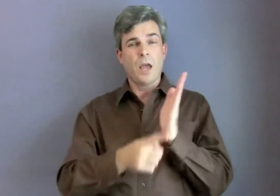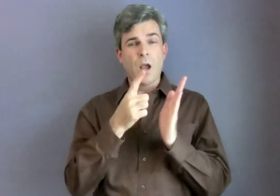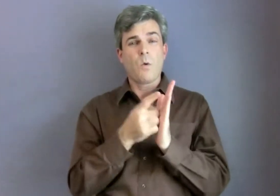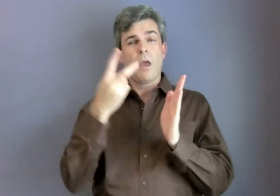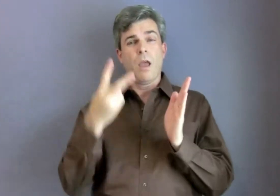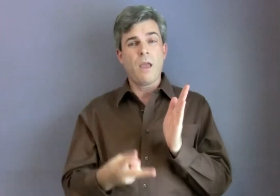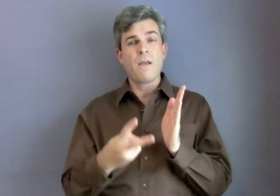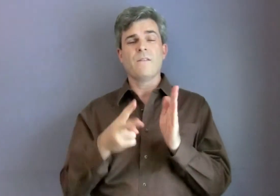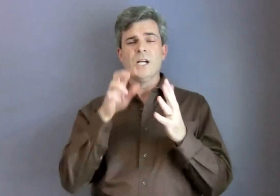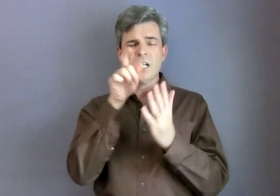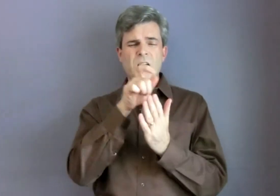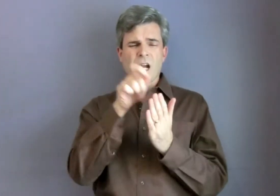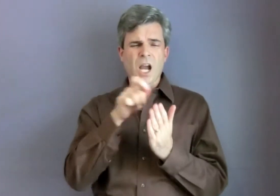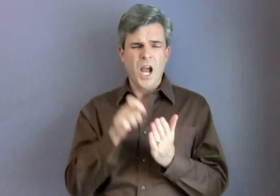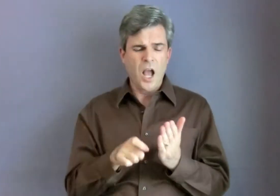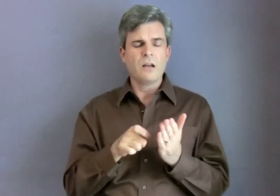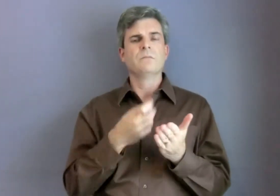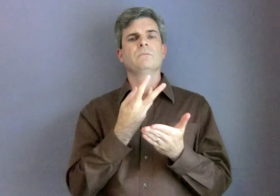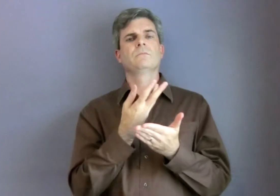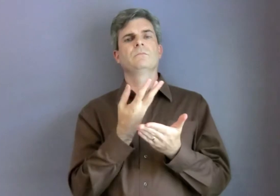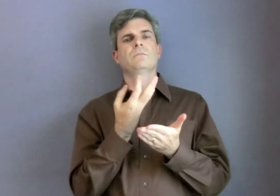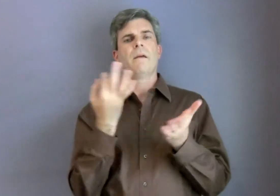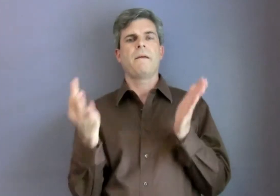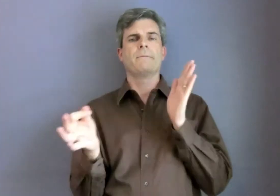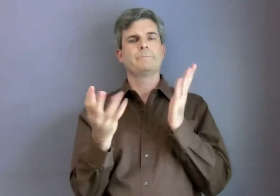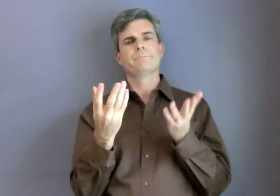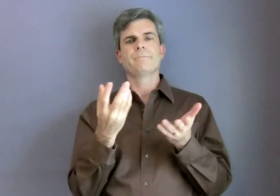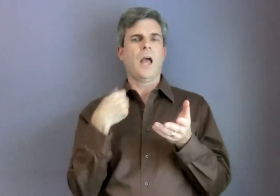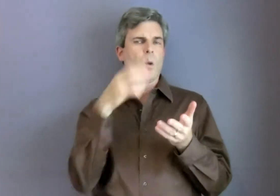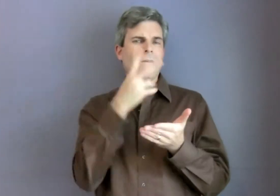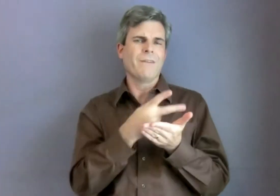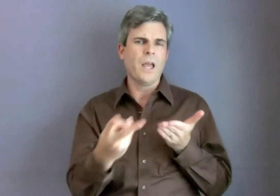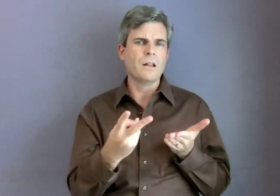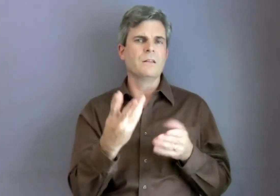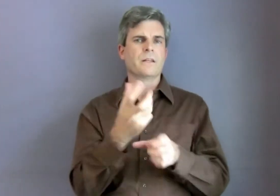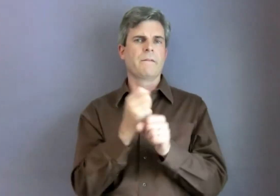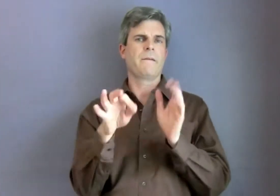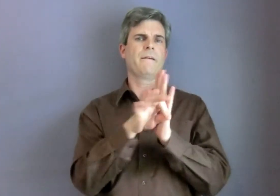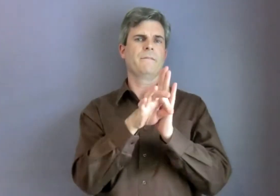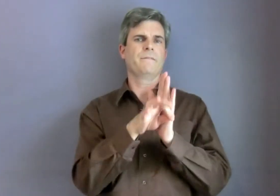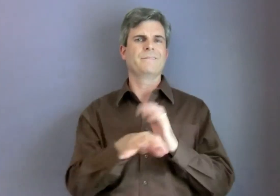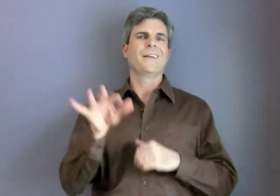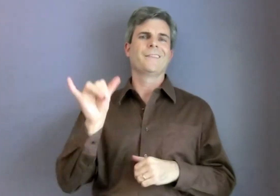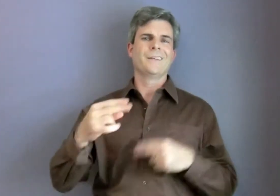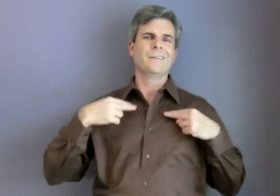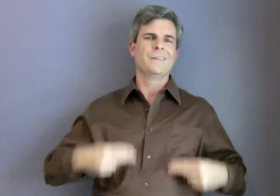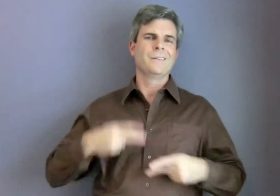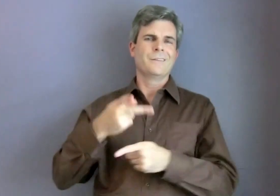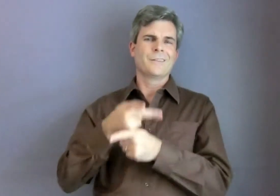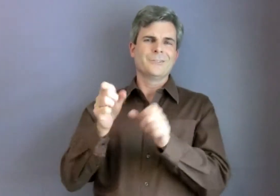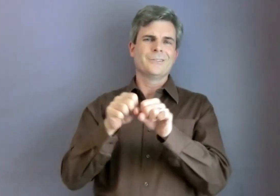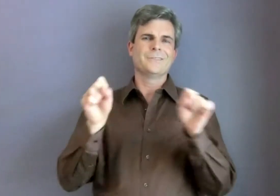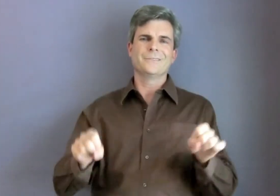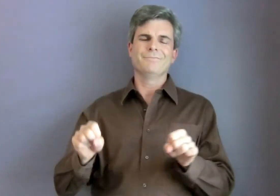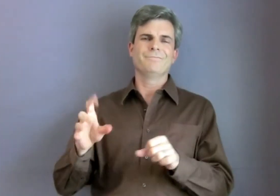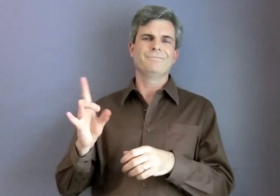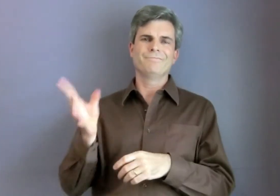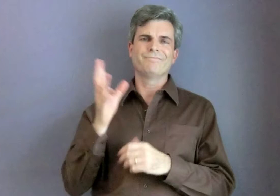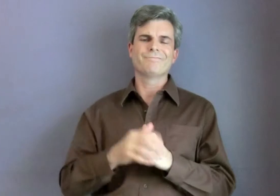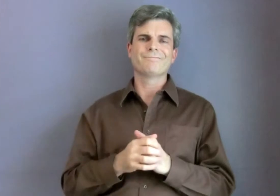system. Then I underwent cognitive training, and let me show you what happened to the right-hand column when I did my cognitive training. Over a period of